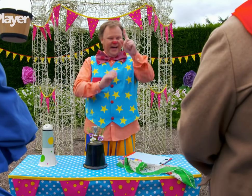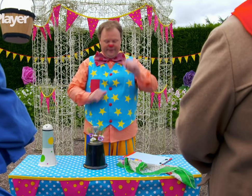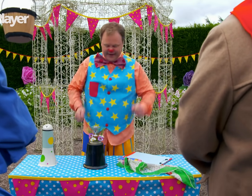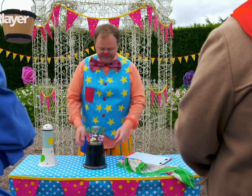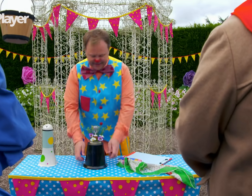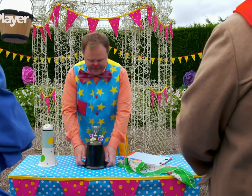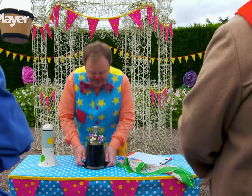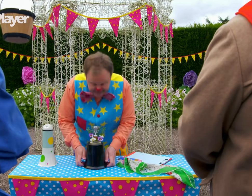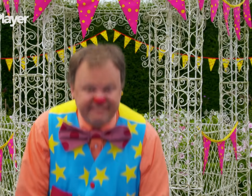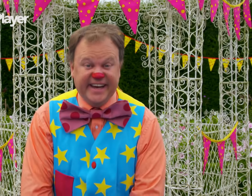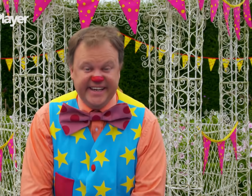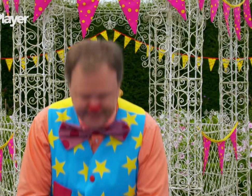Woohoo! Oh, I've got a...